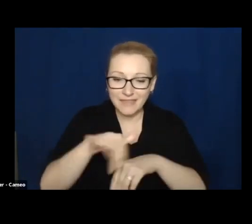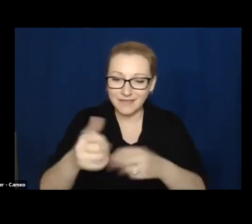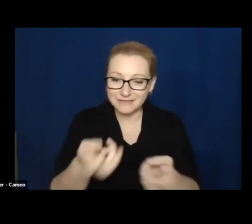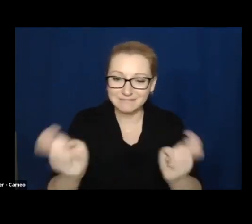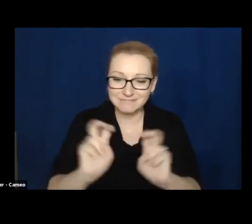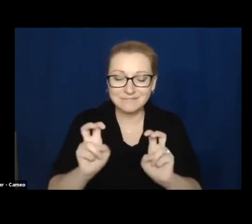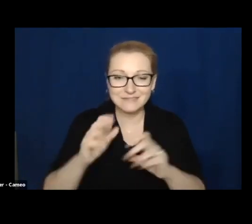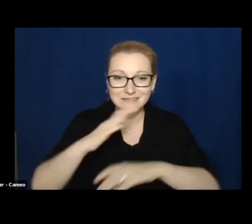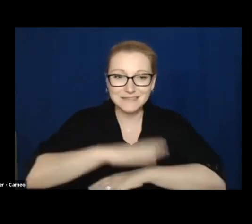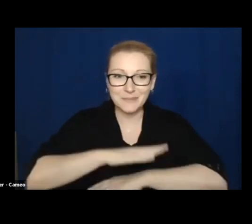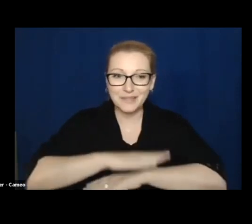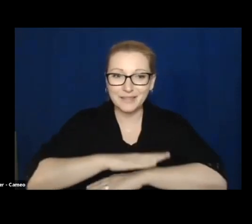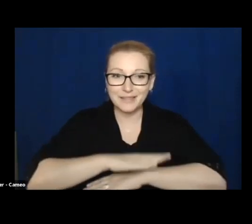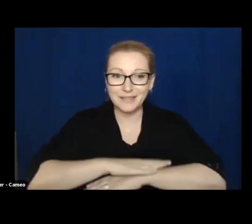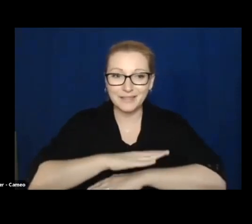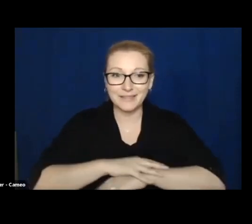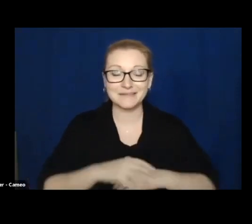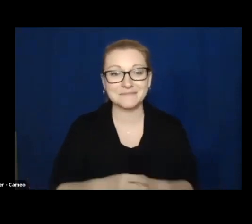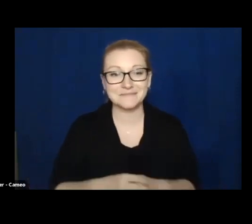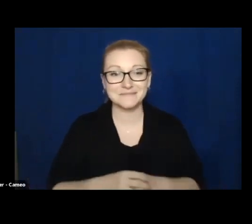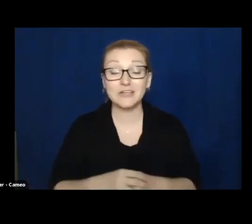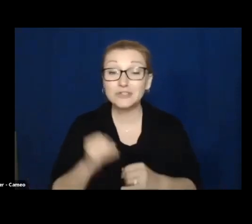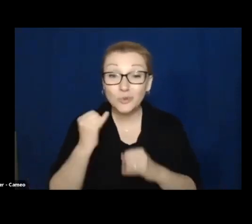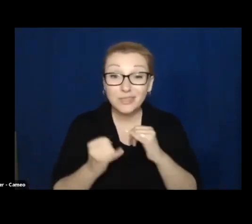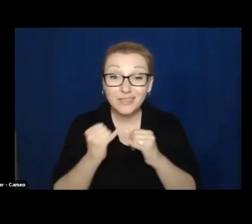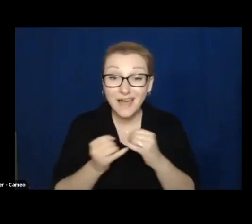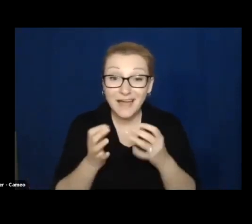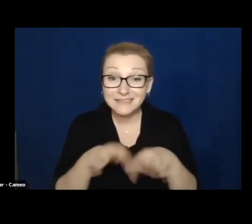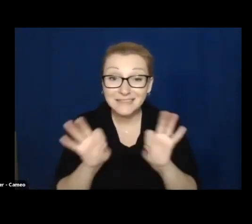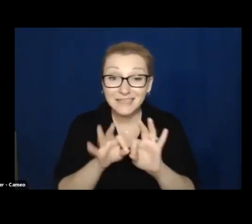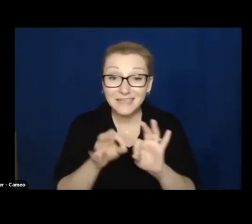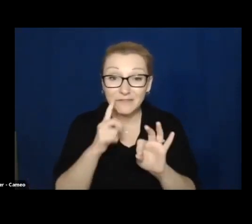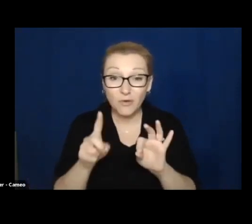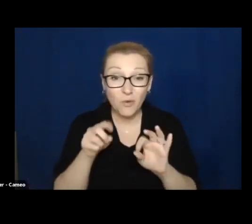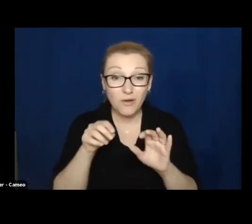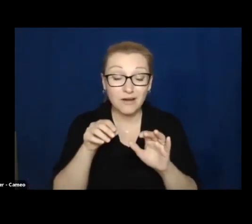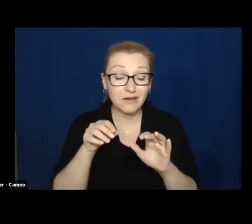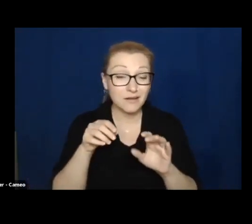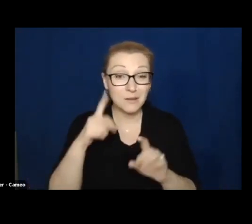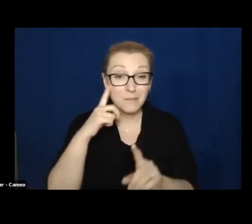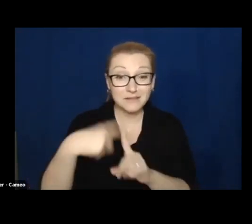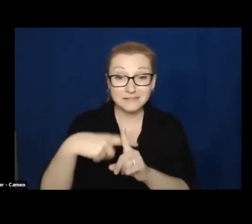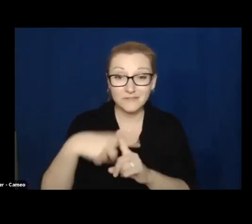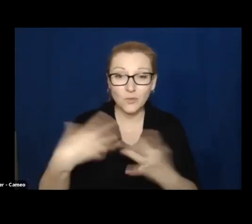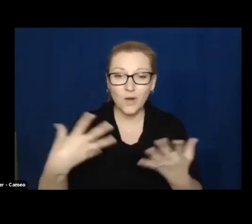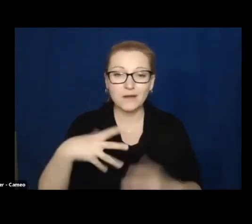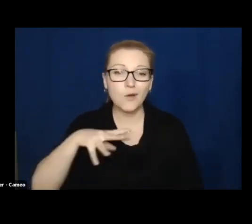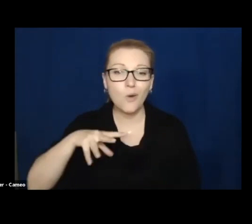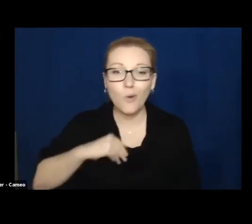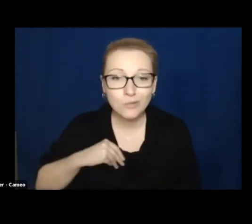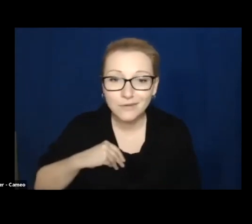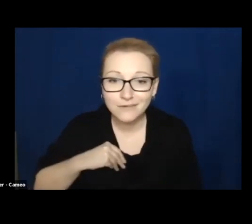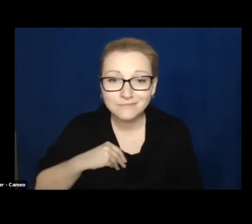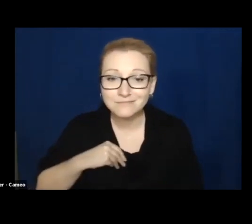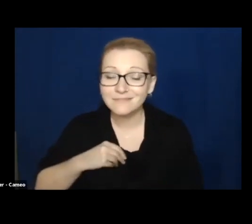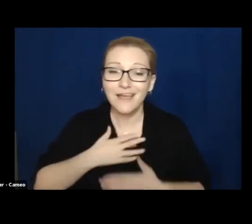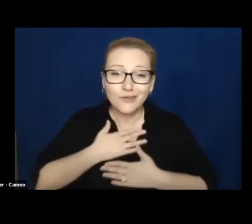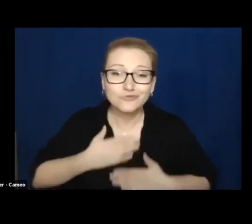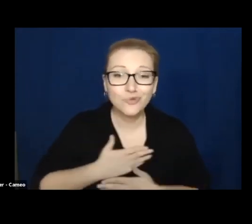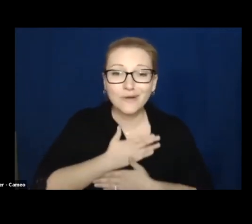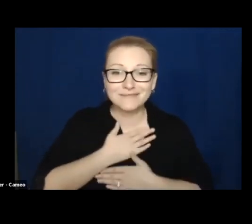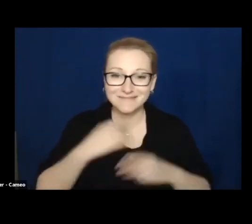So the last key to accessing a positive mindset, own it, enjoy it, and celebrate that you got